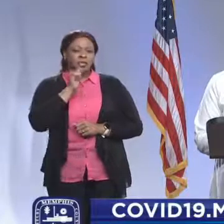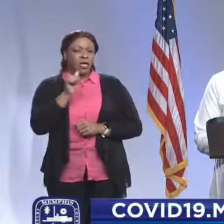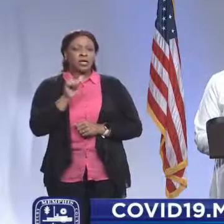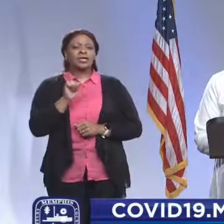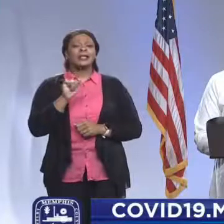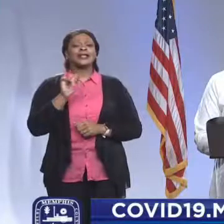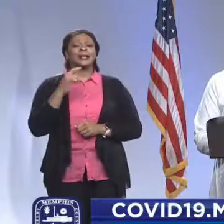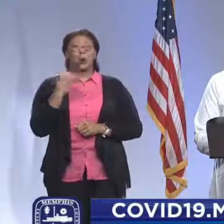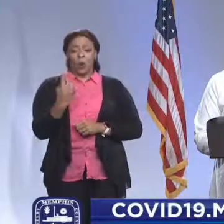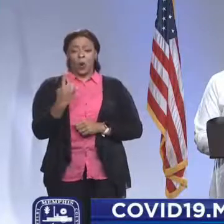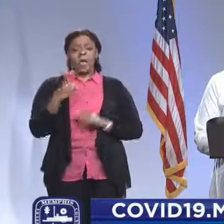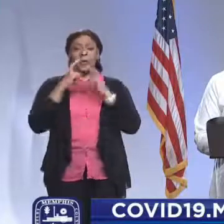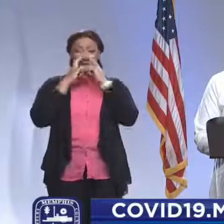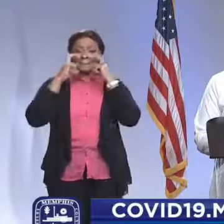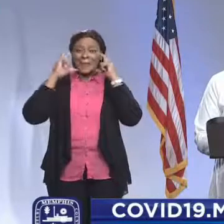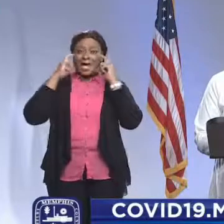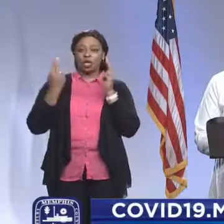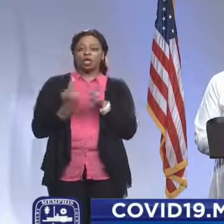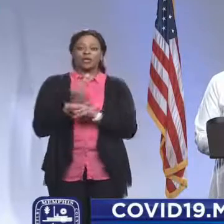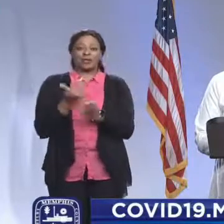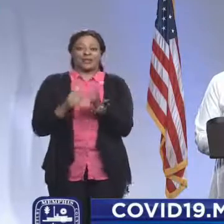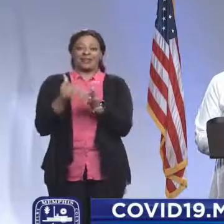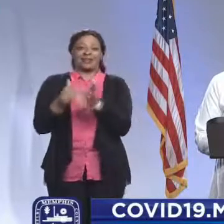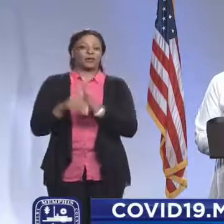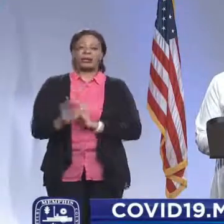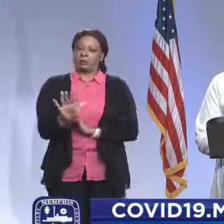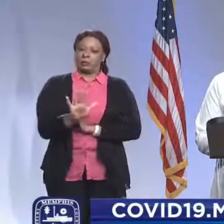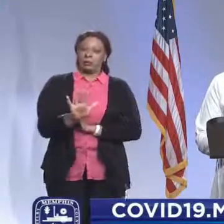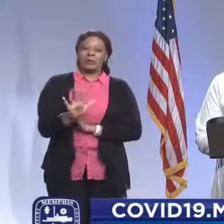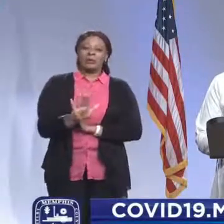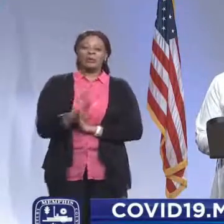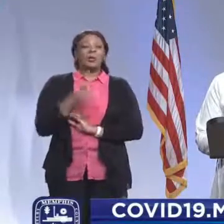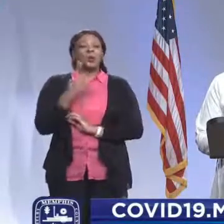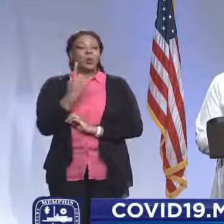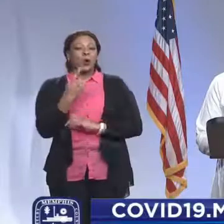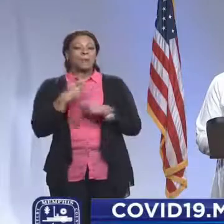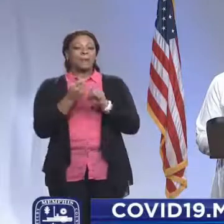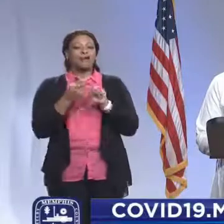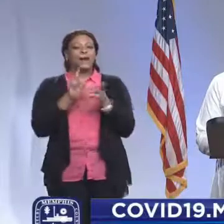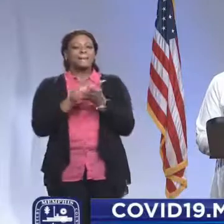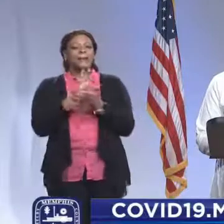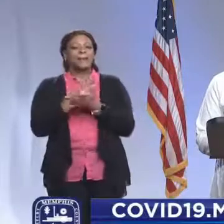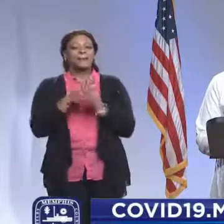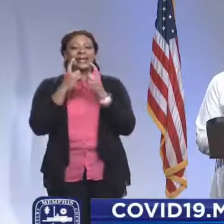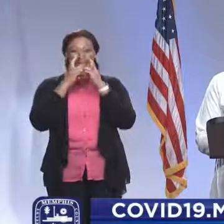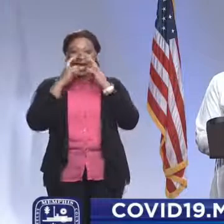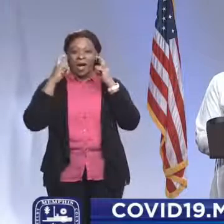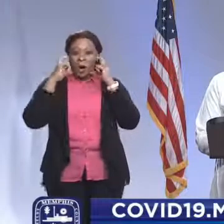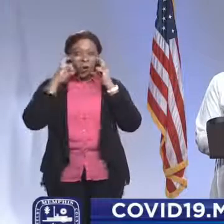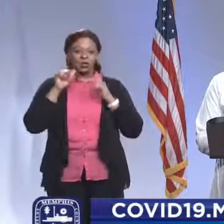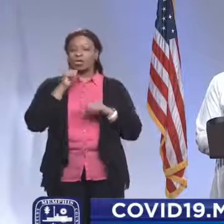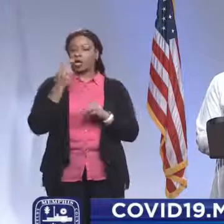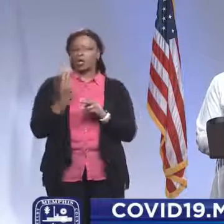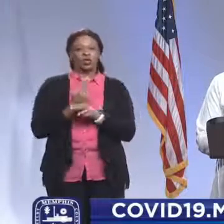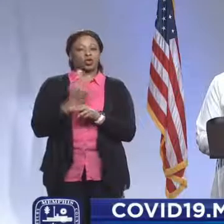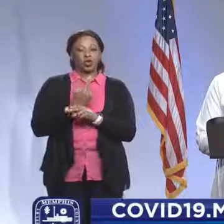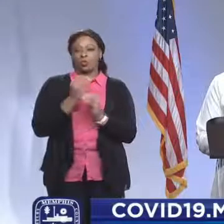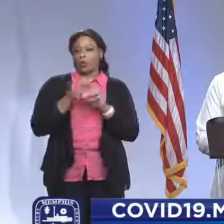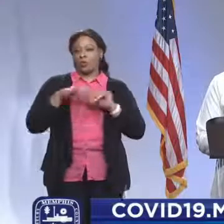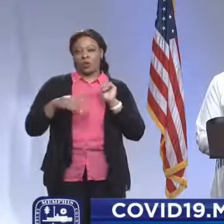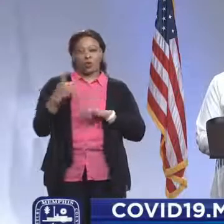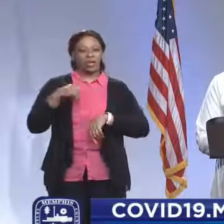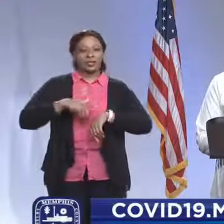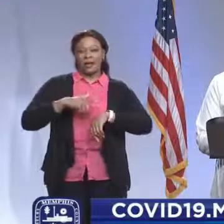reuse single-use masks. Single-use masks, such as ones that's made from paper towel, should not be used more than